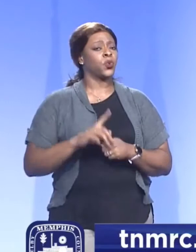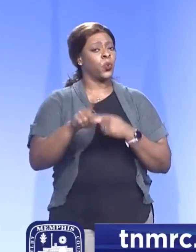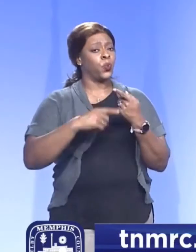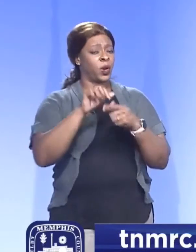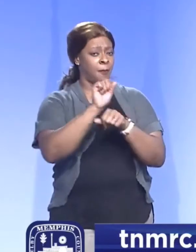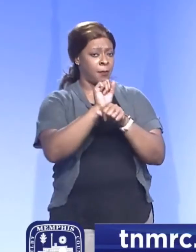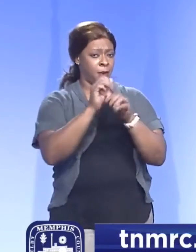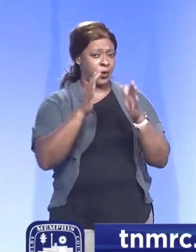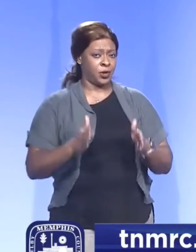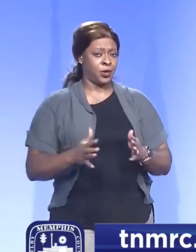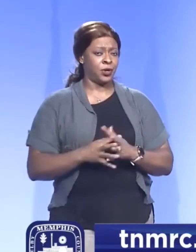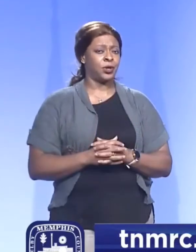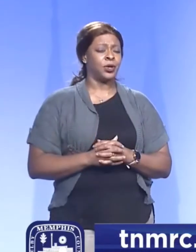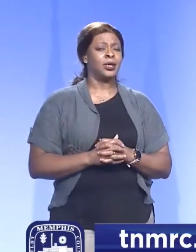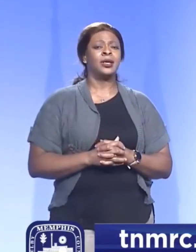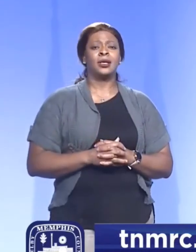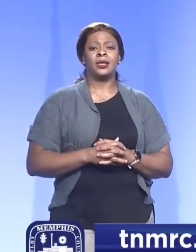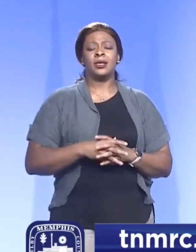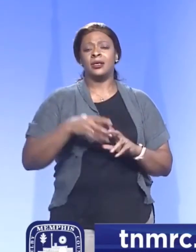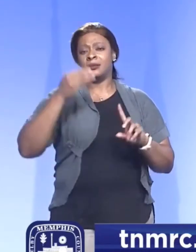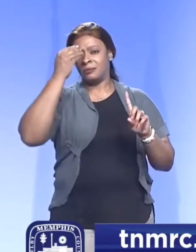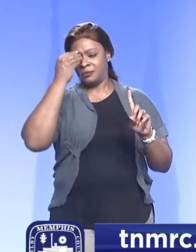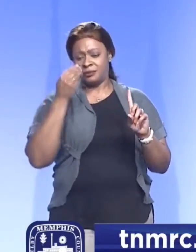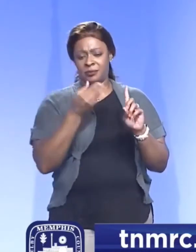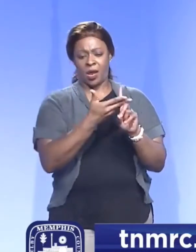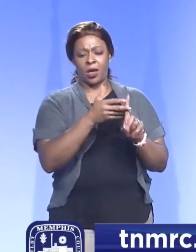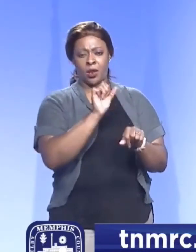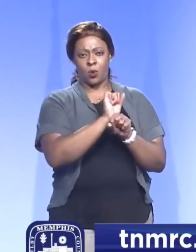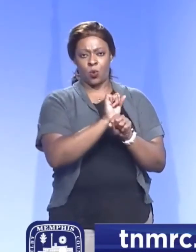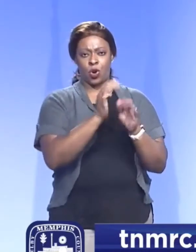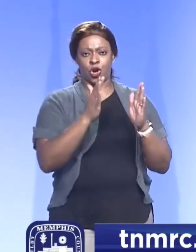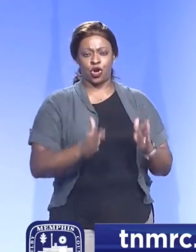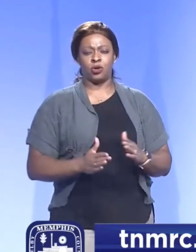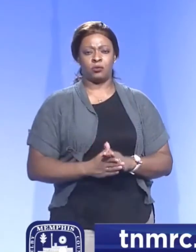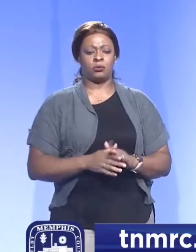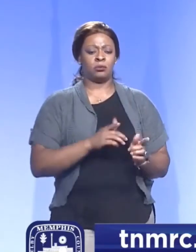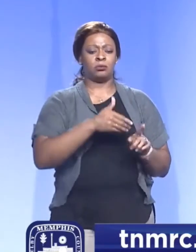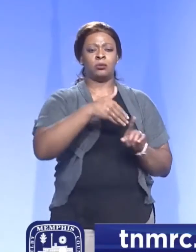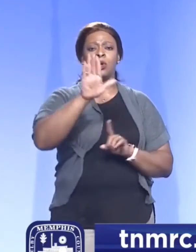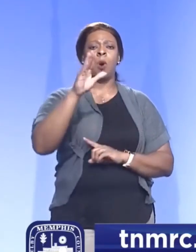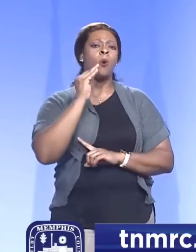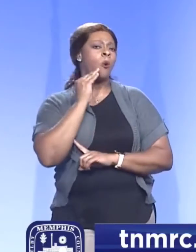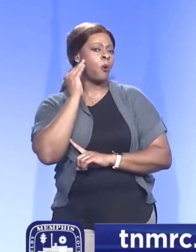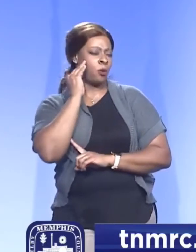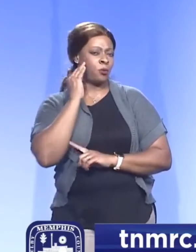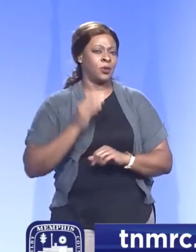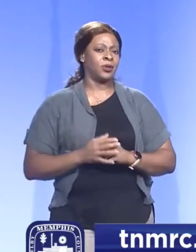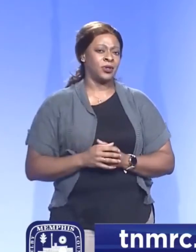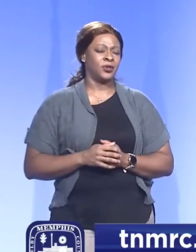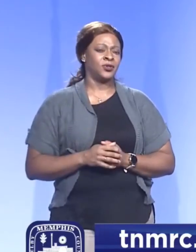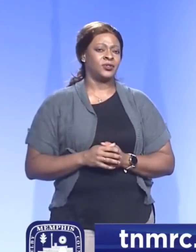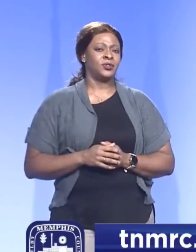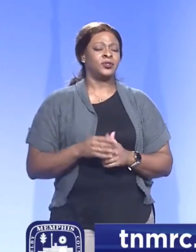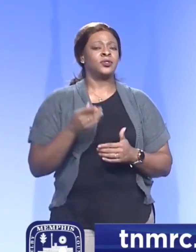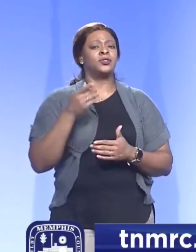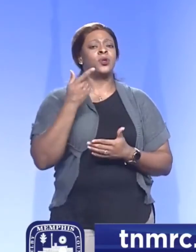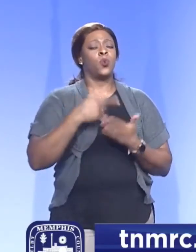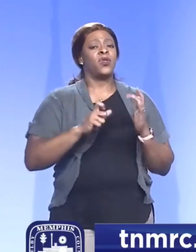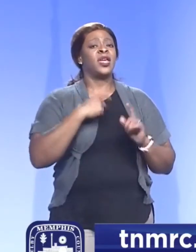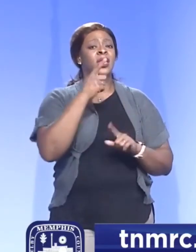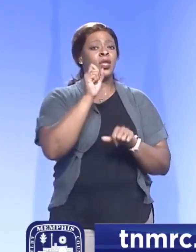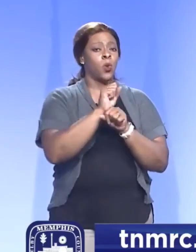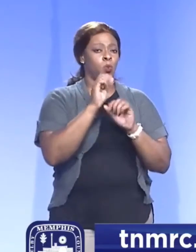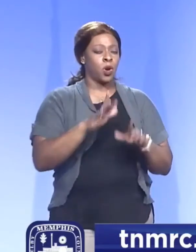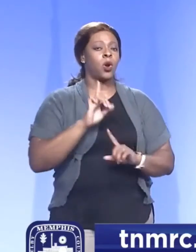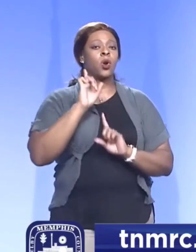employer tells a worker to go home, what they should tell them is to